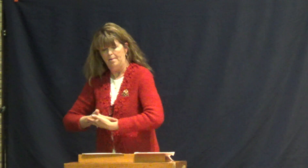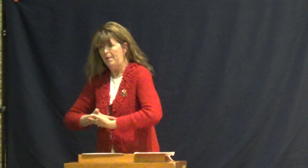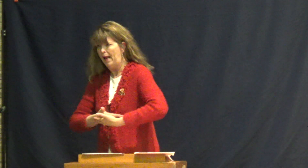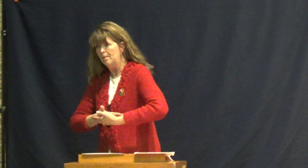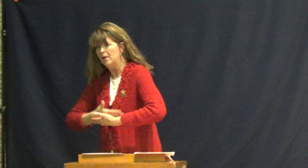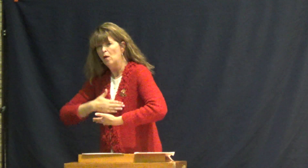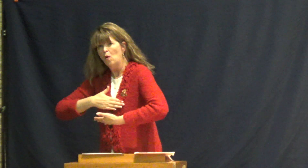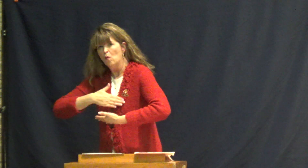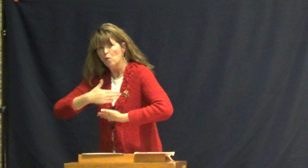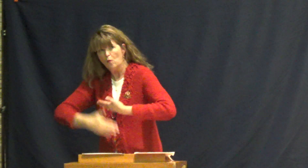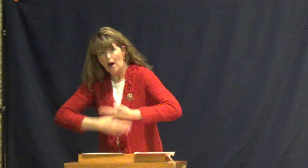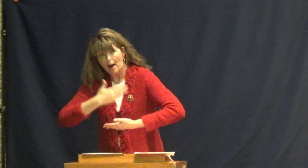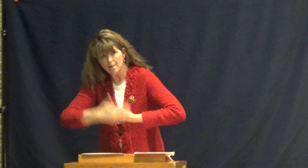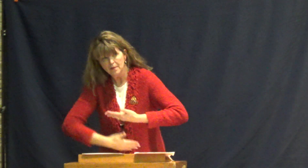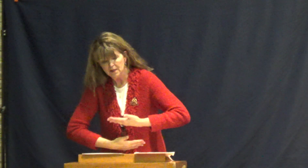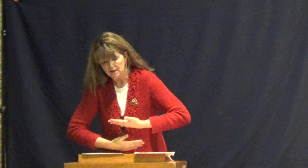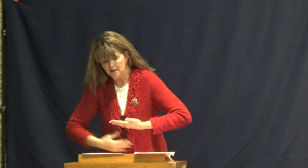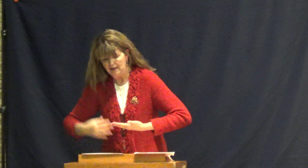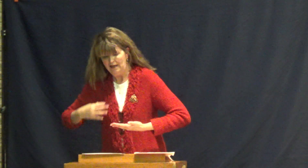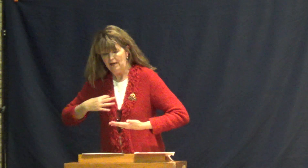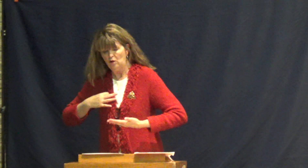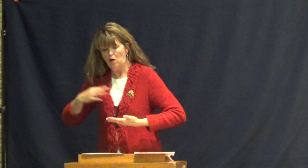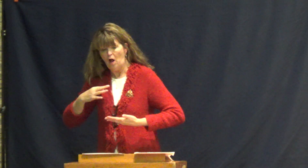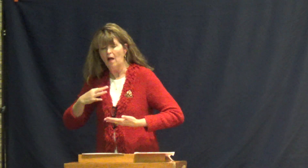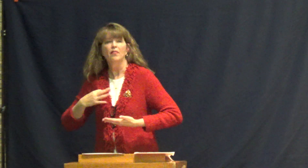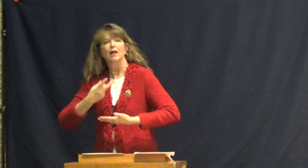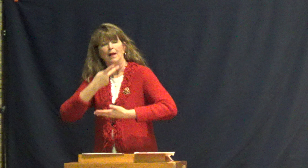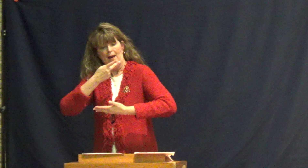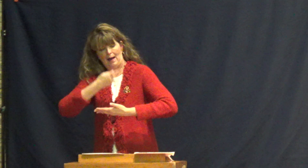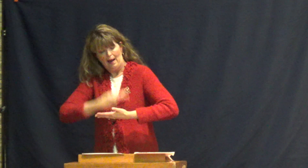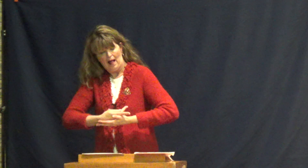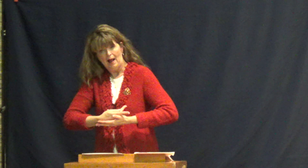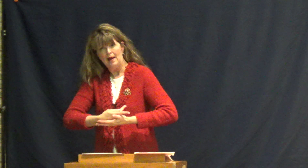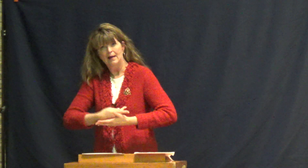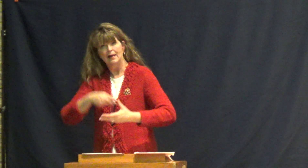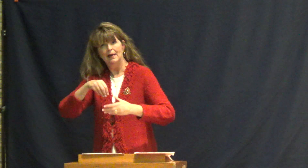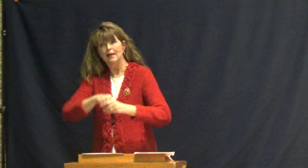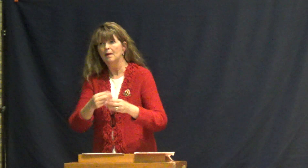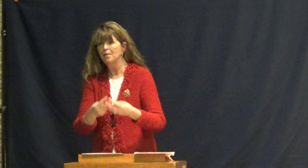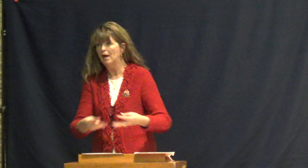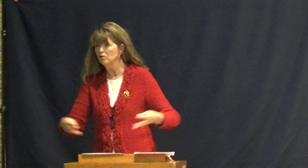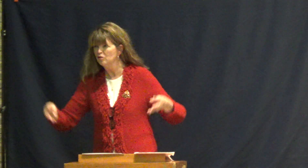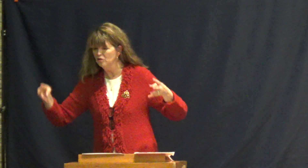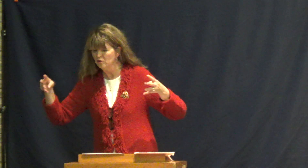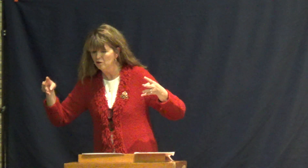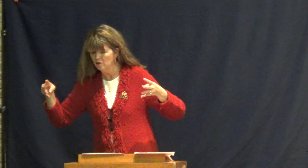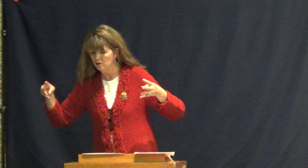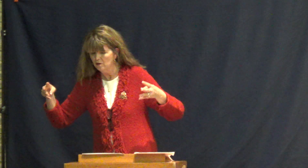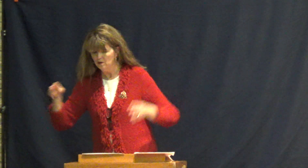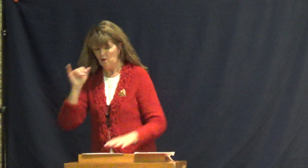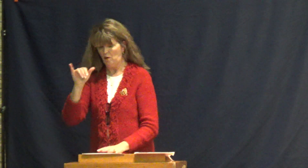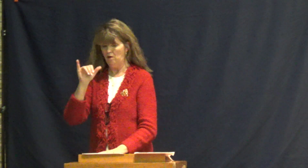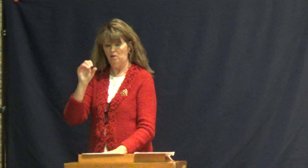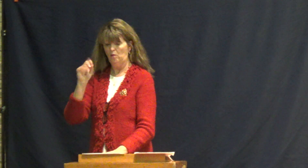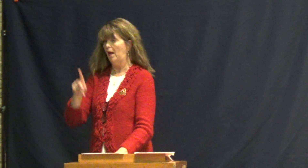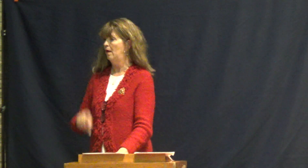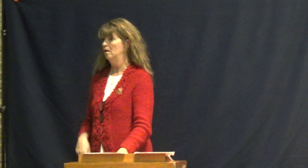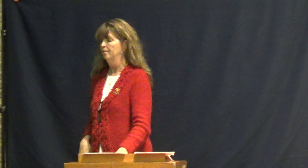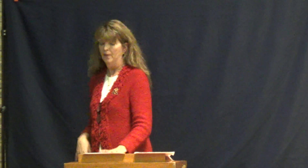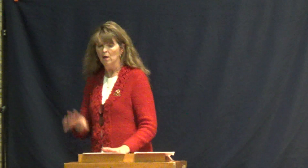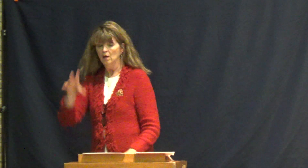They would find a baby wrapped in cloths and lying in a manger.